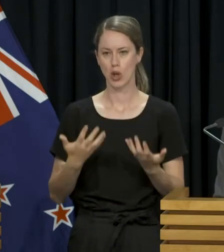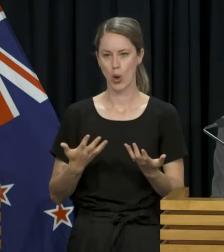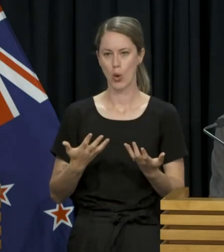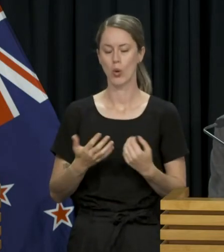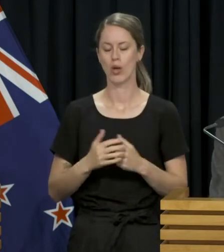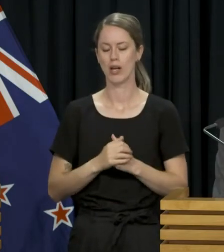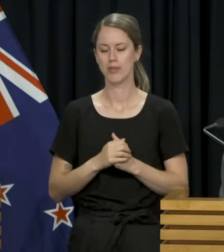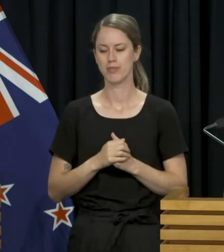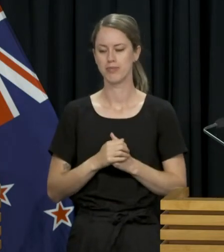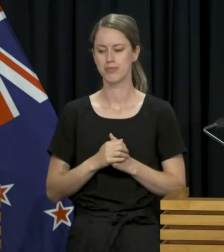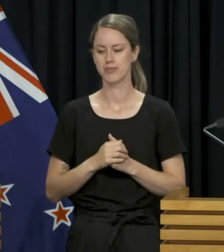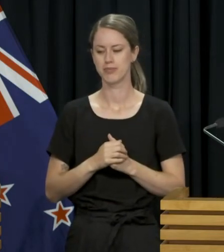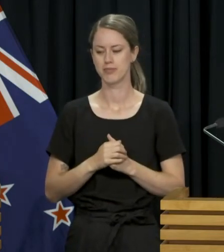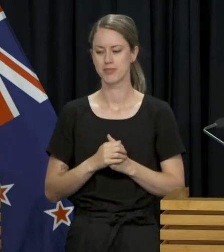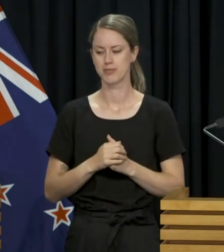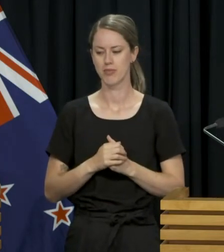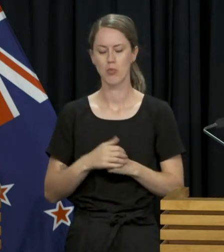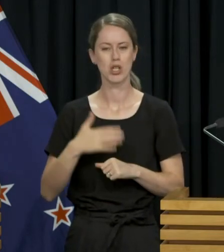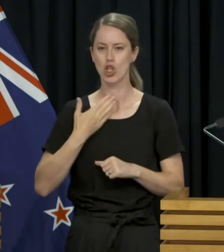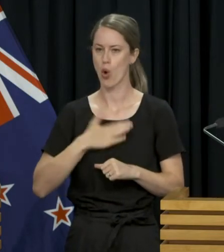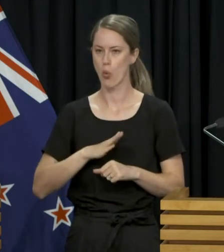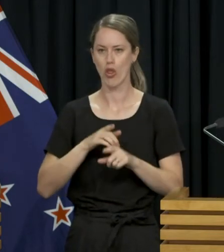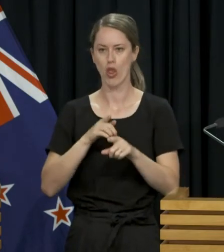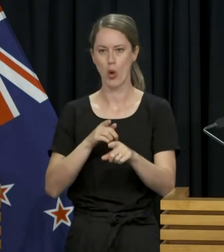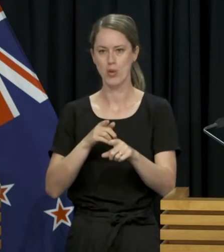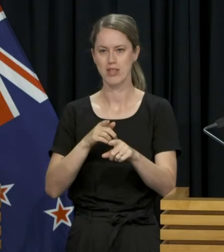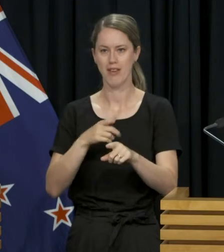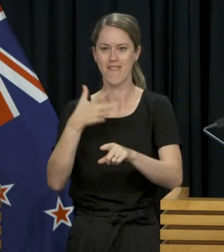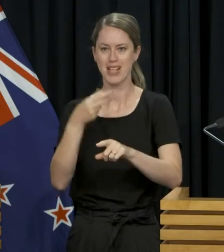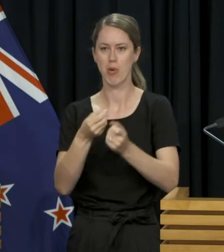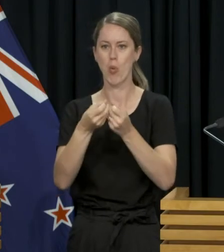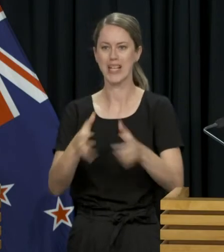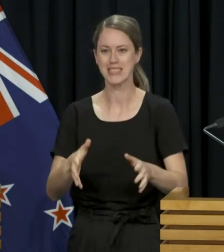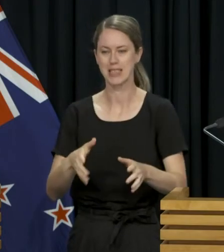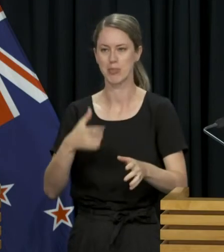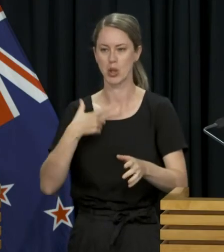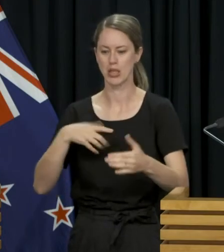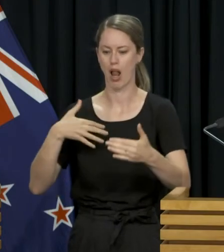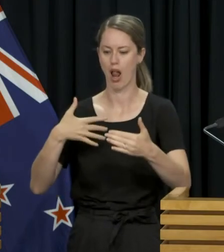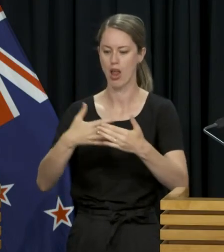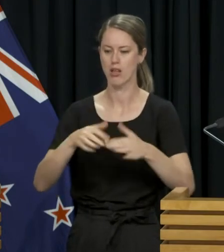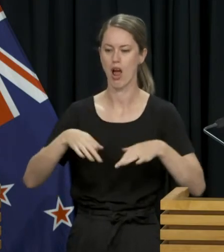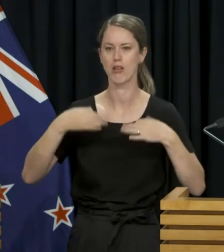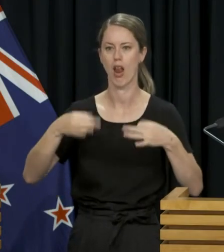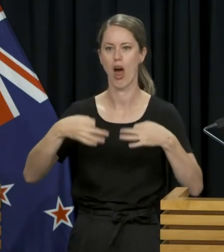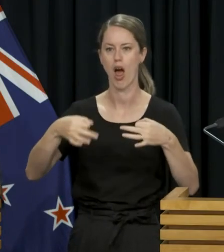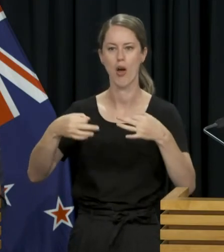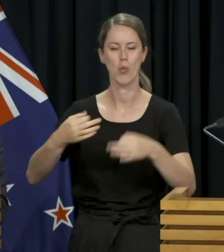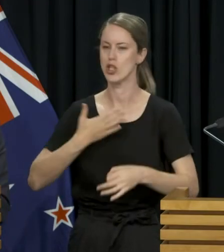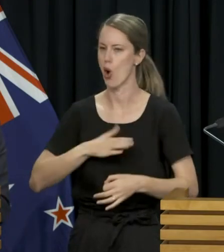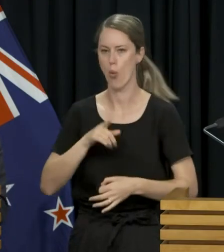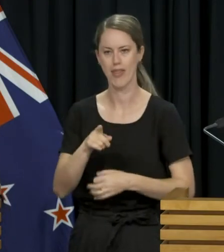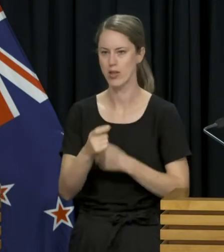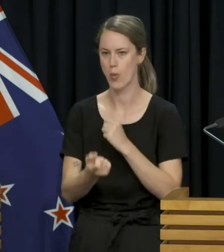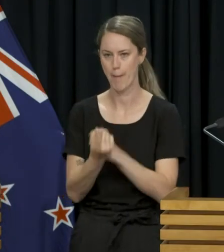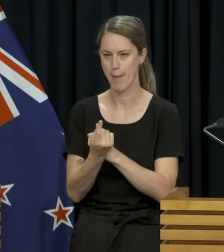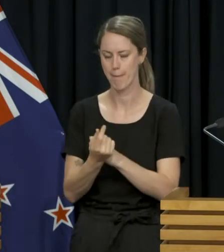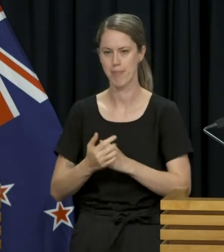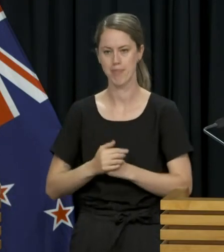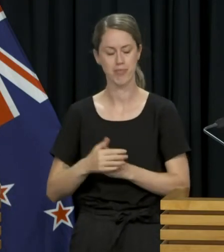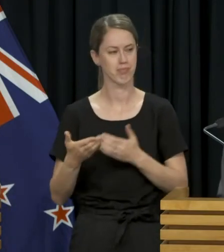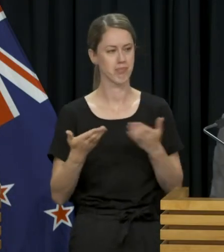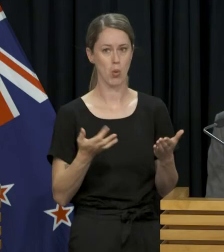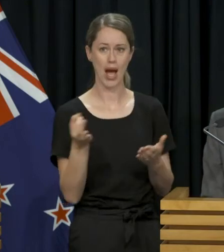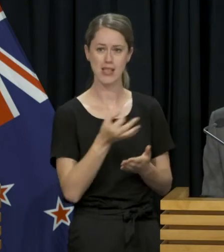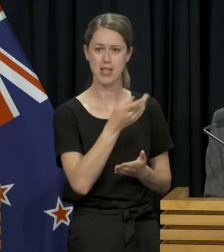much as possible the potential for loss of vaccines because they reach the end of their shelf life before we were able to use them. But again, I'll